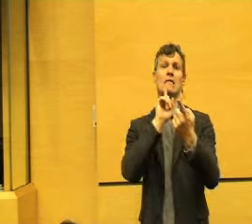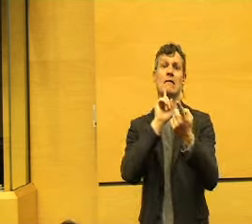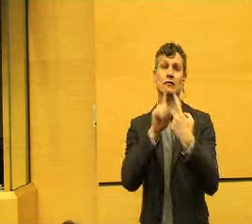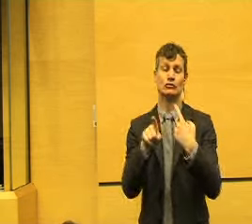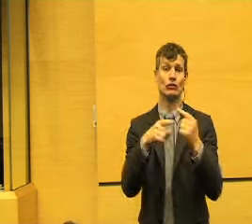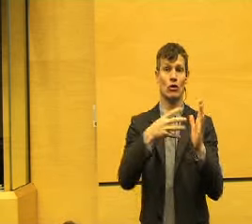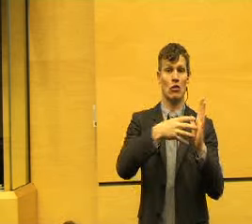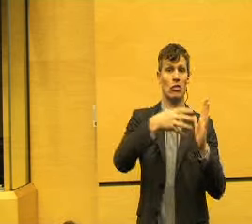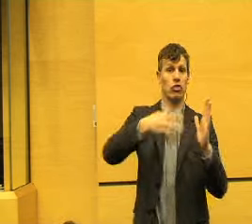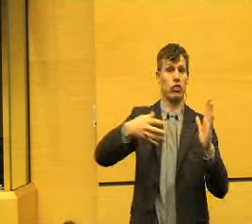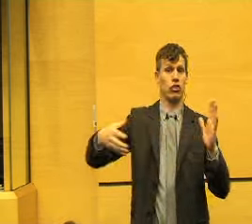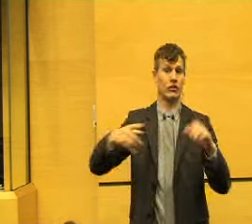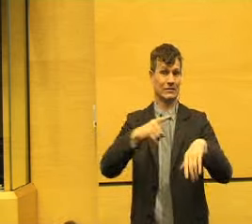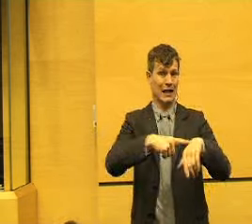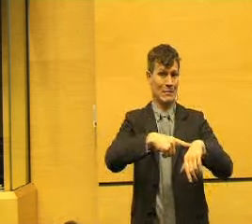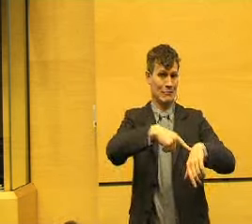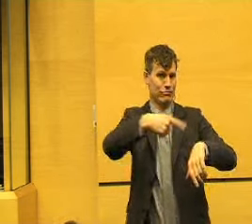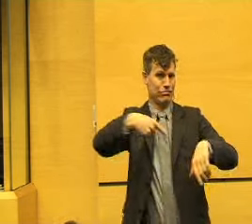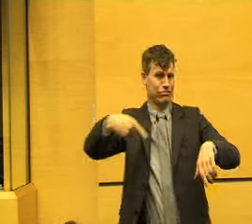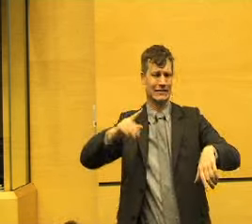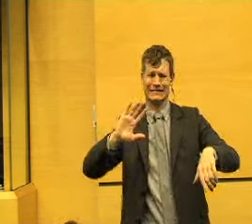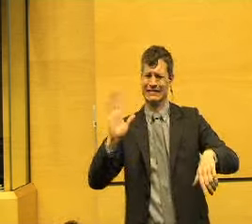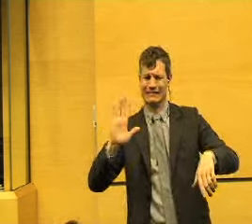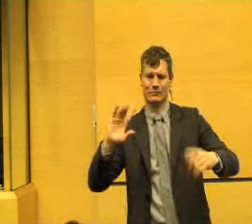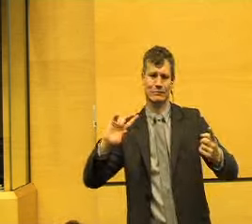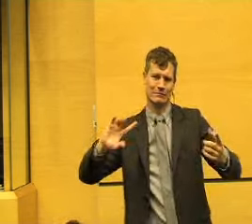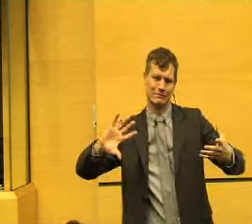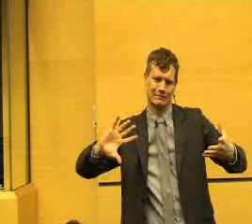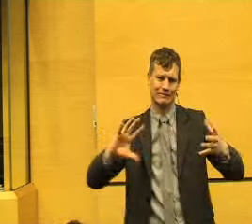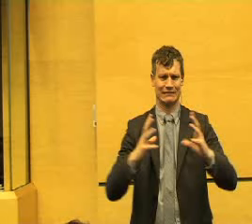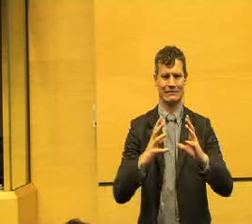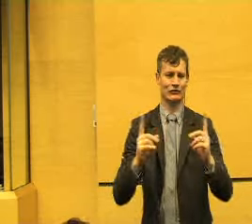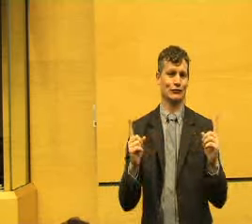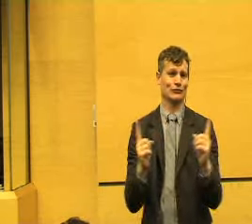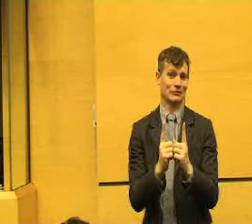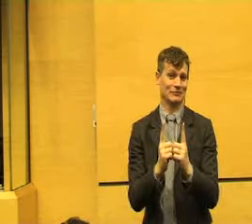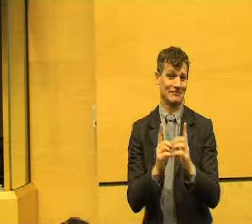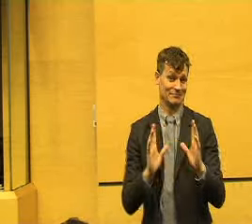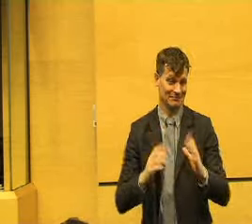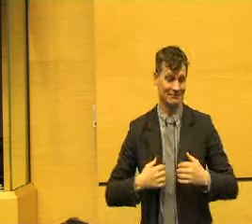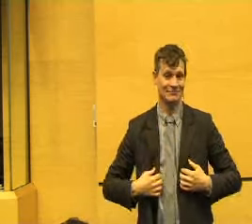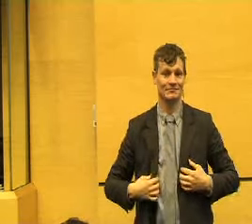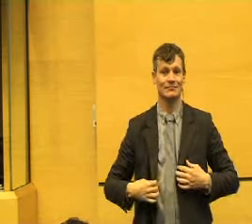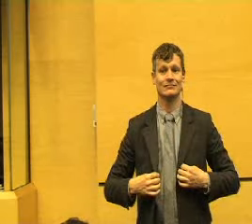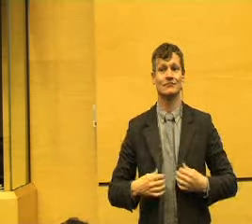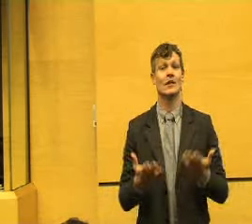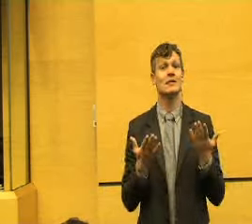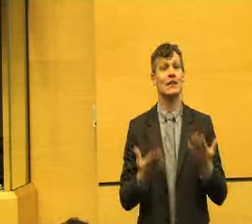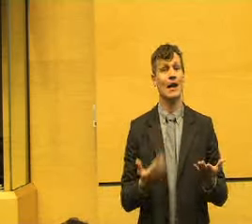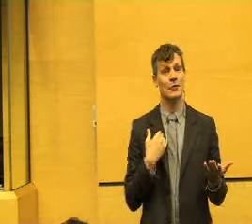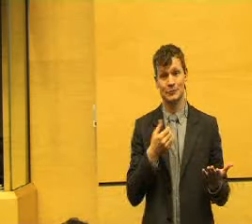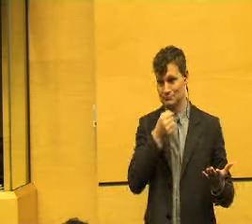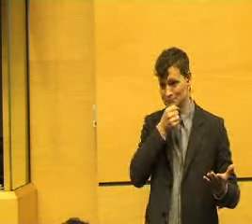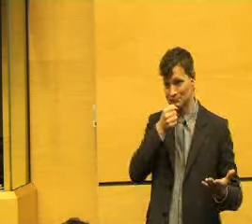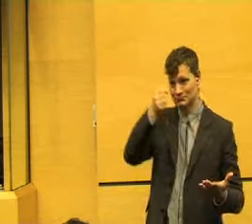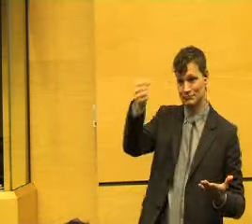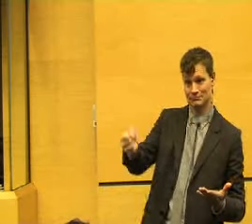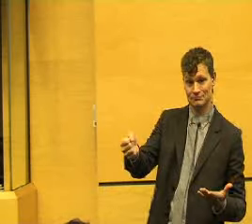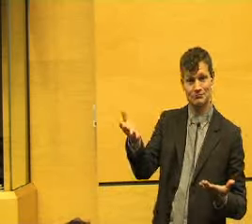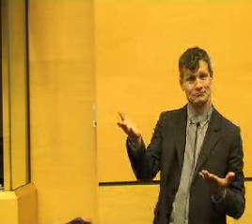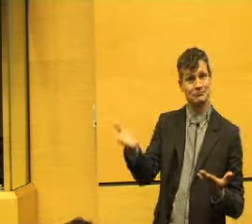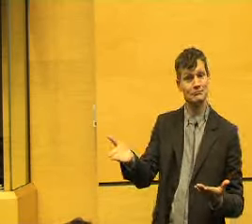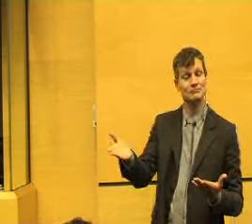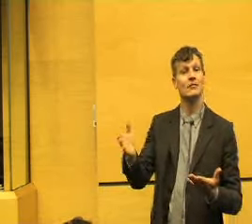time for interaction. May I now invite Director General Somchai to answer question